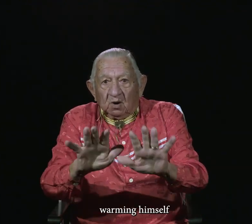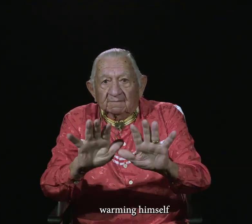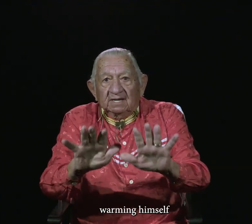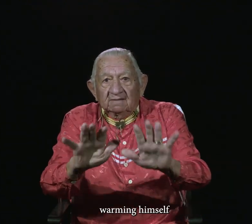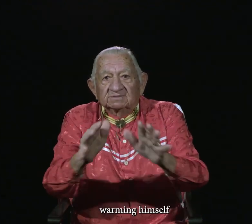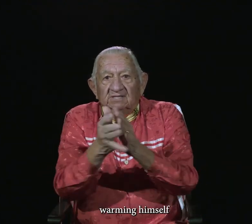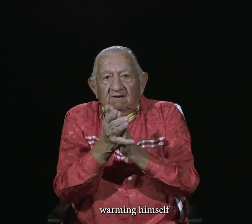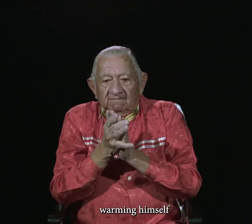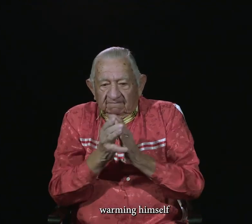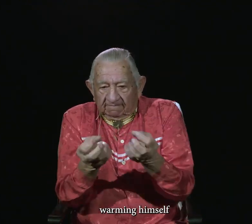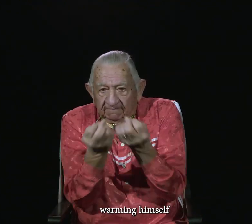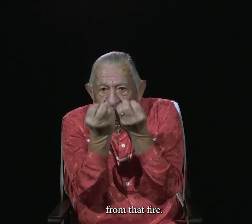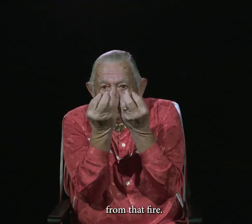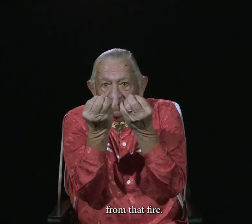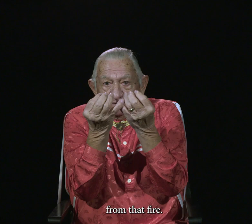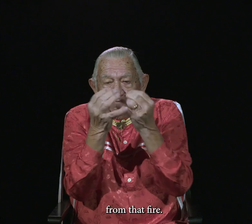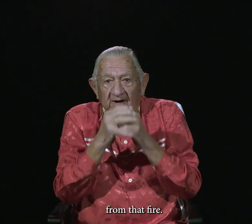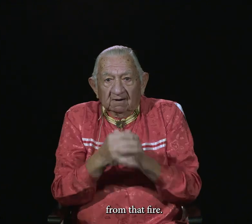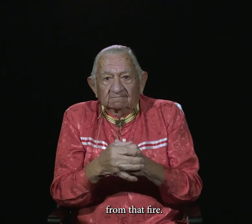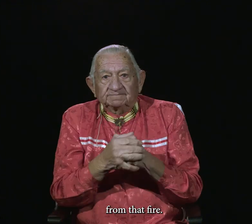warming himself from that fire.